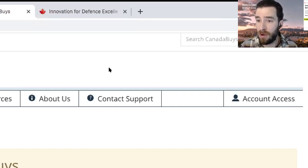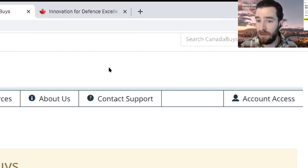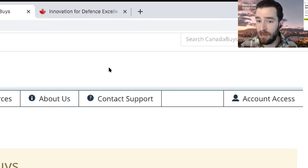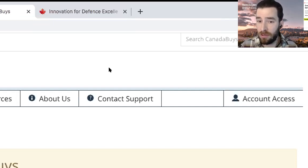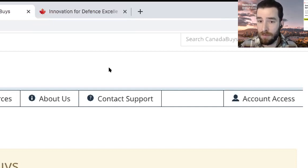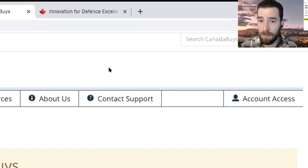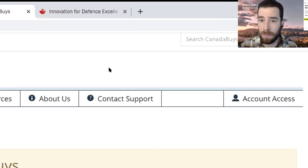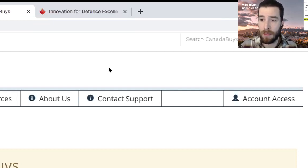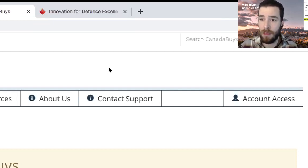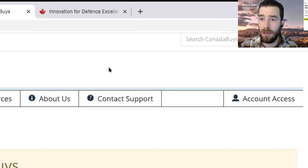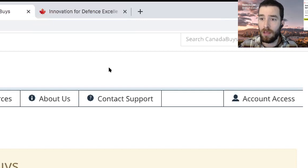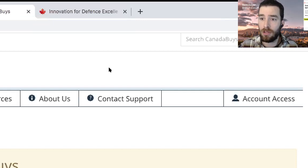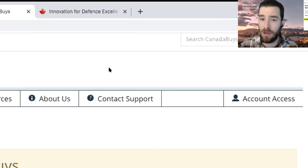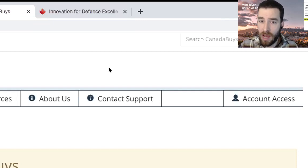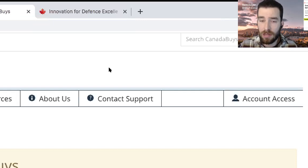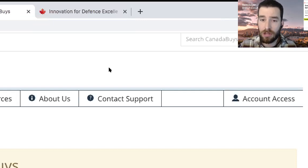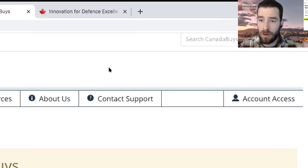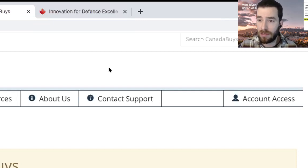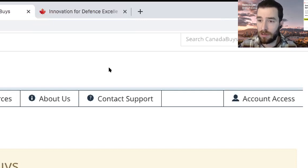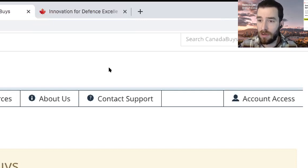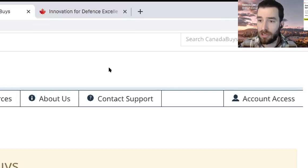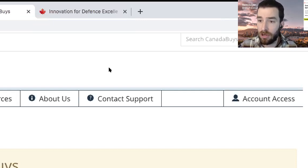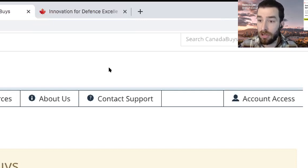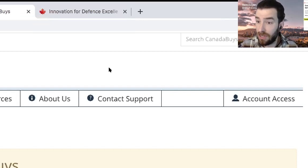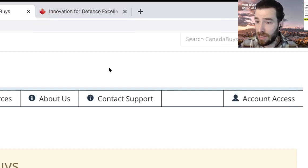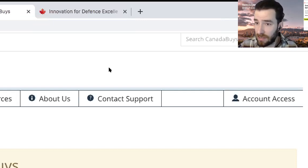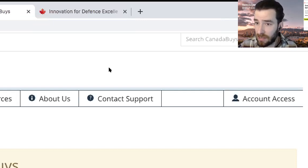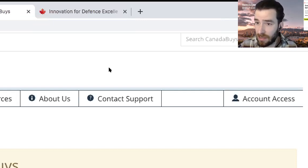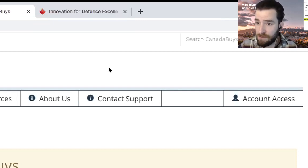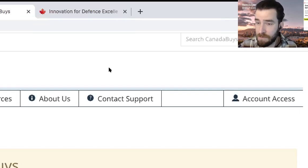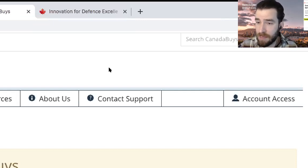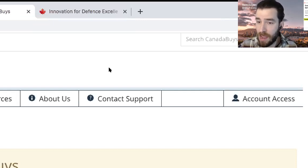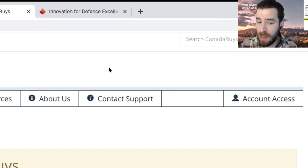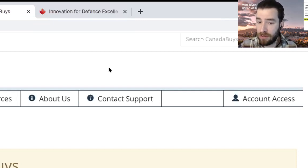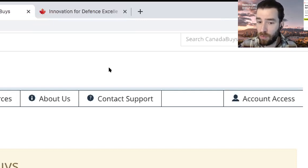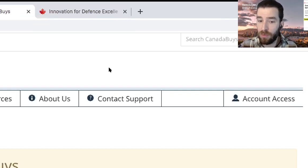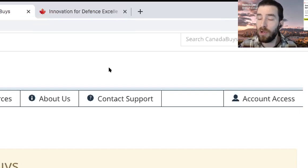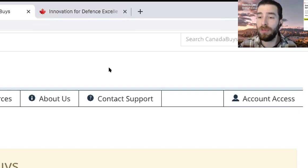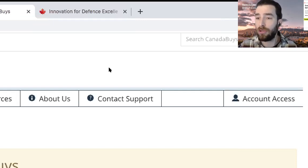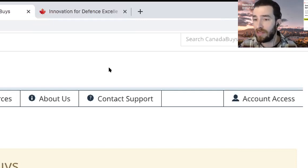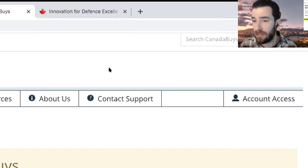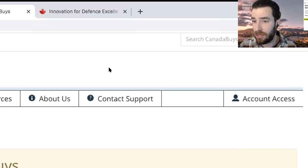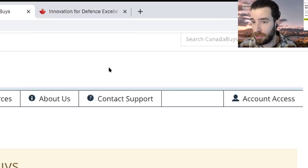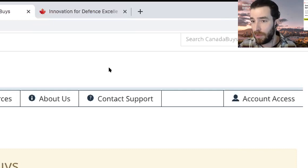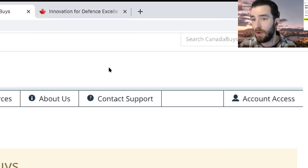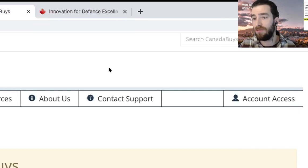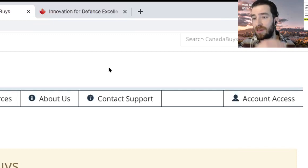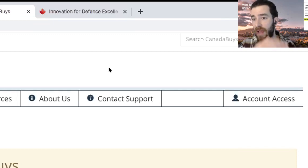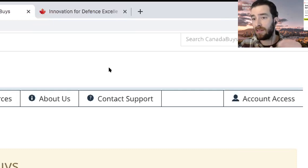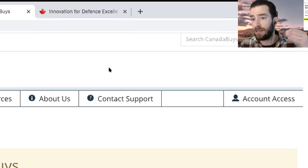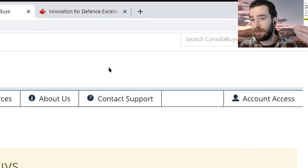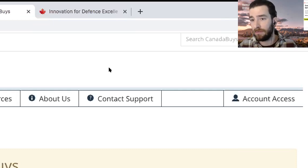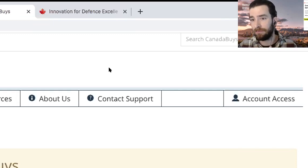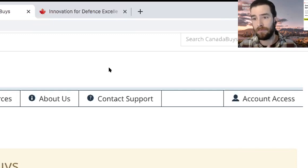in the private industry. So Canada is going to start using this system, and we will be transitioning to it over